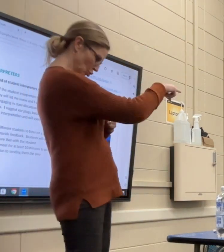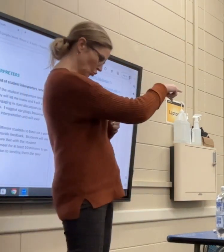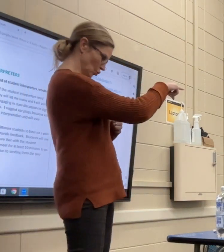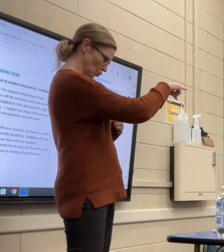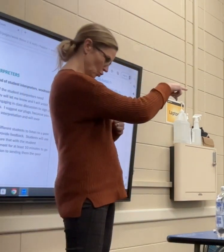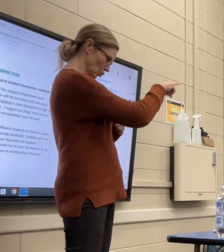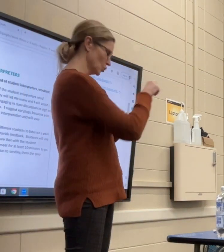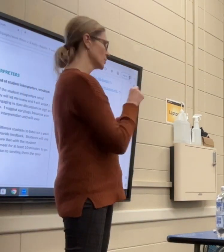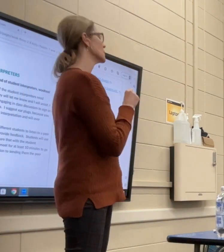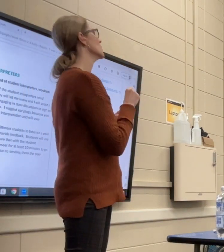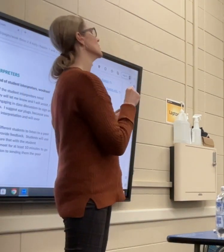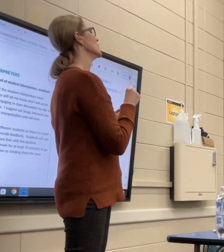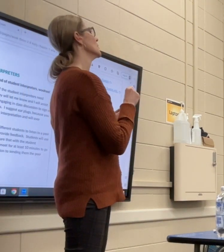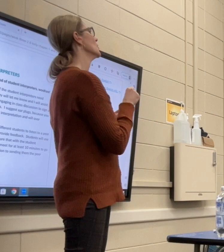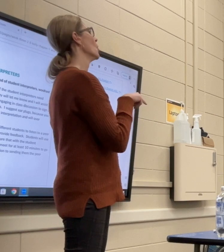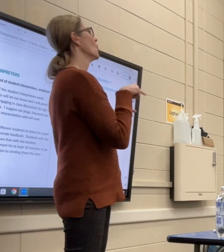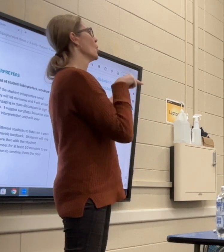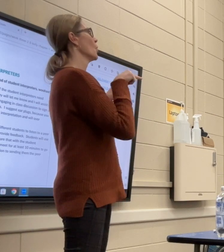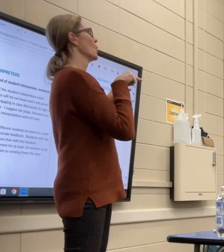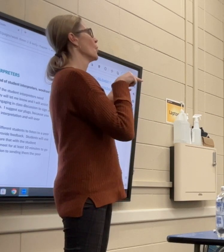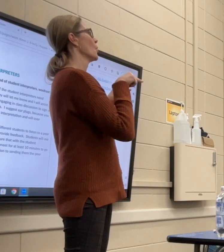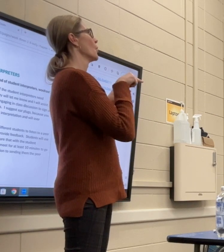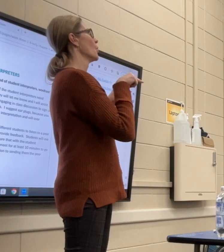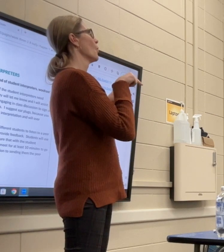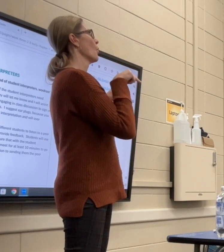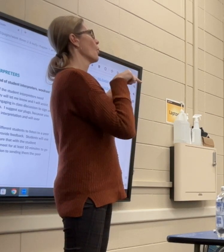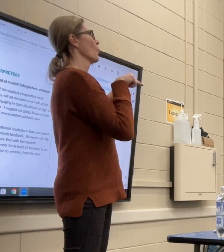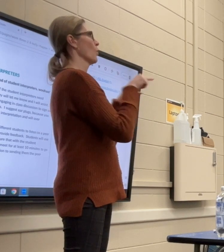I am encouraging all of you